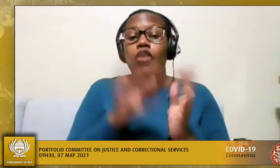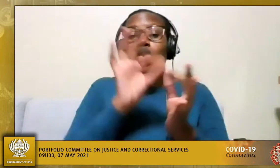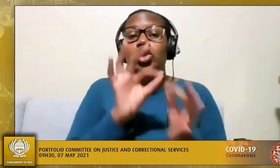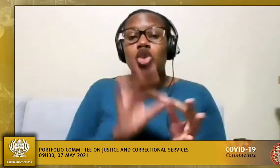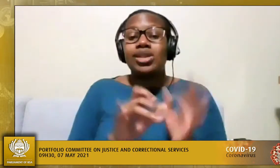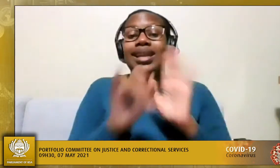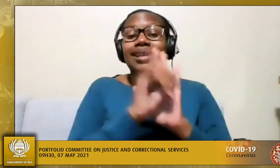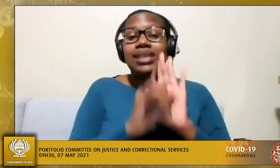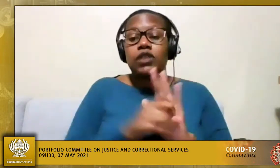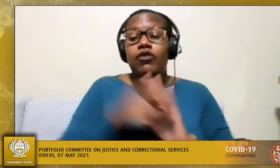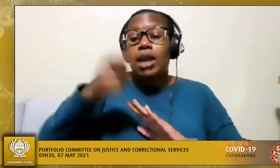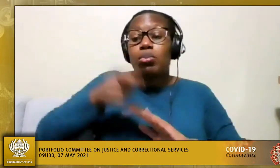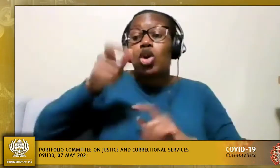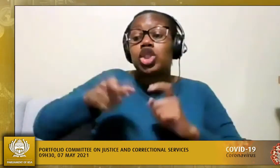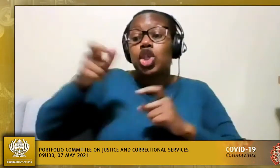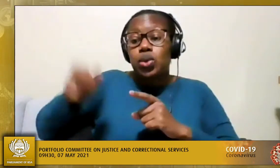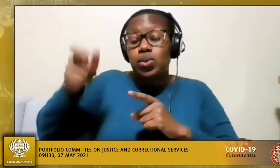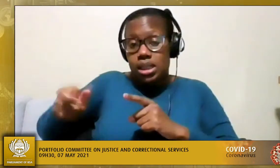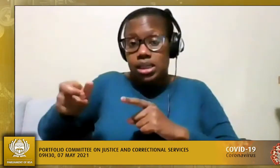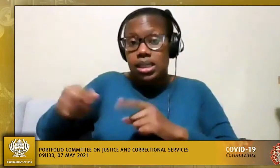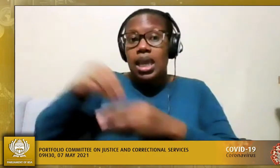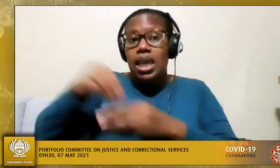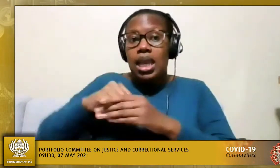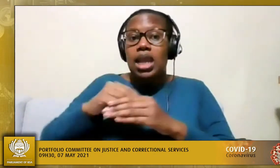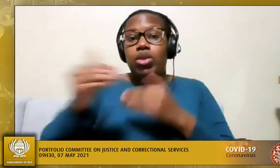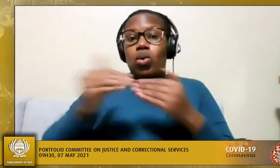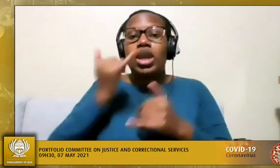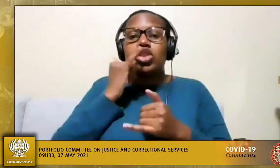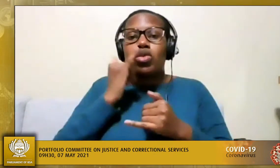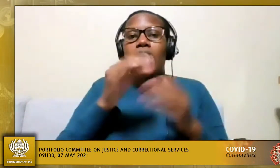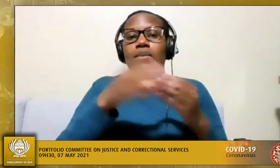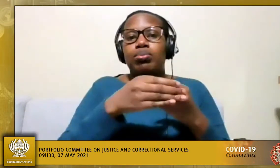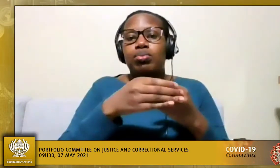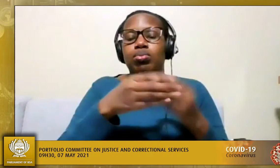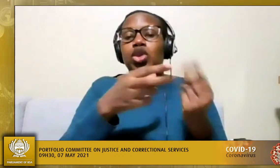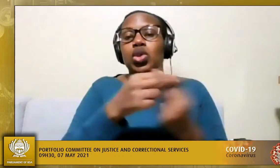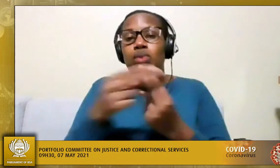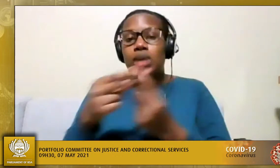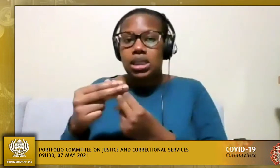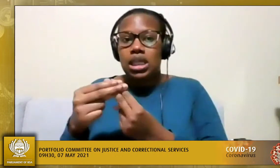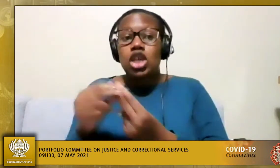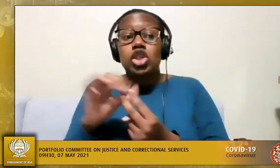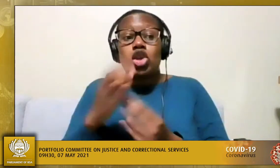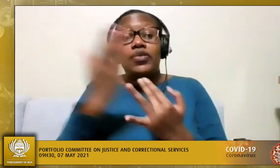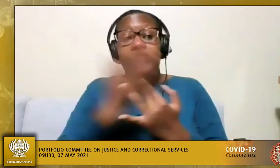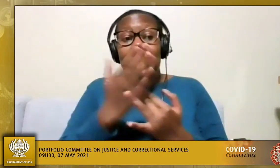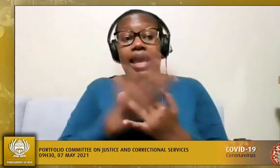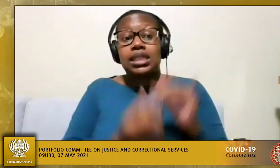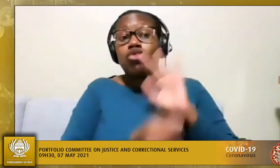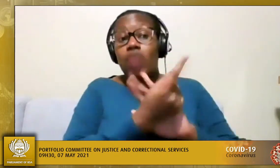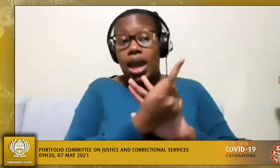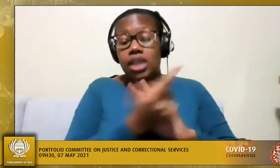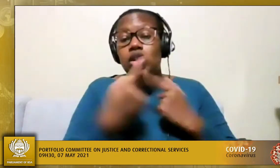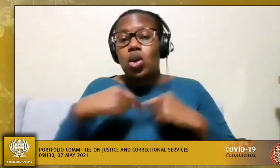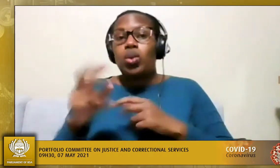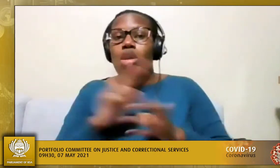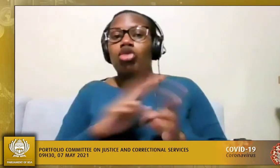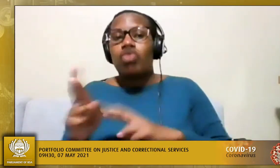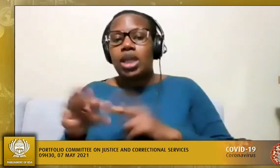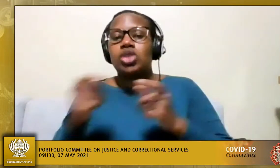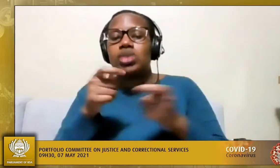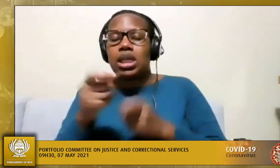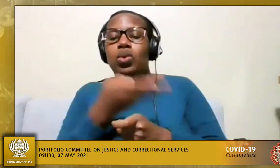components so that when cases arise we are ready to deal with matters but at the national level at the head office